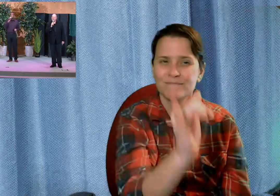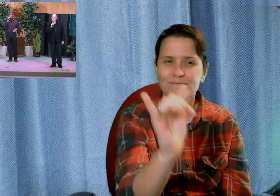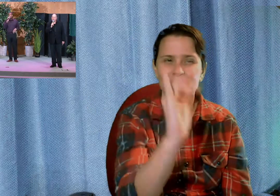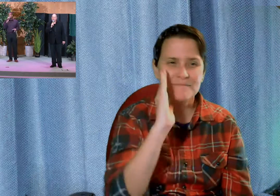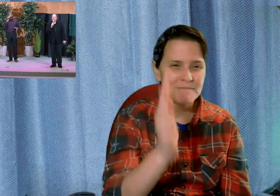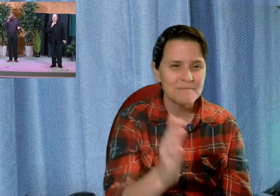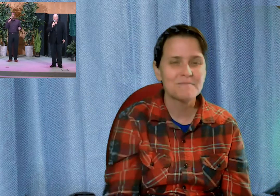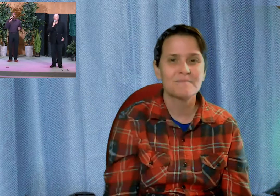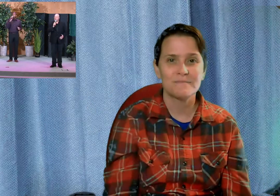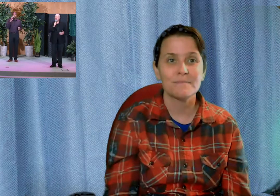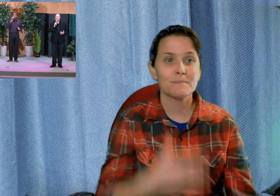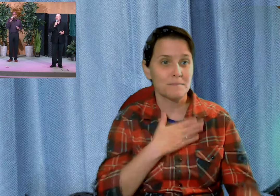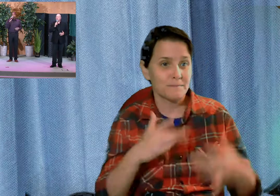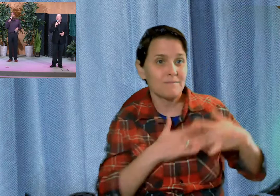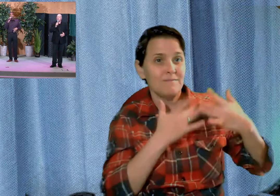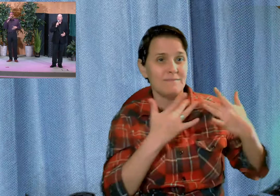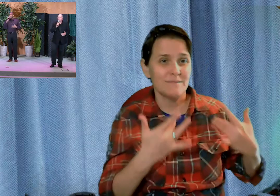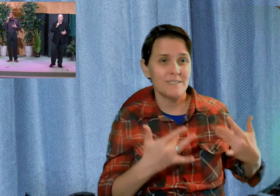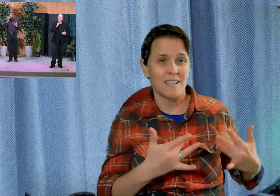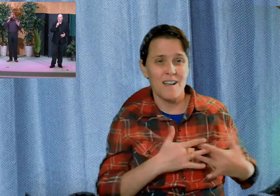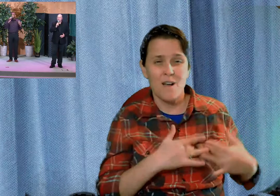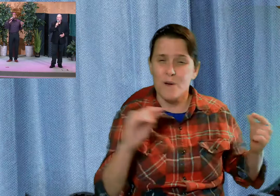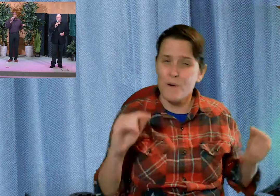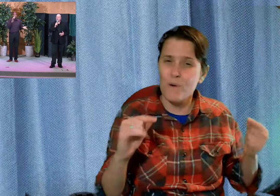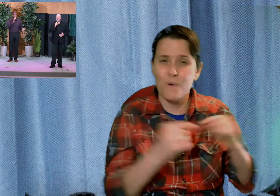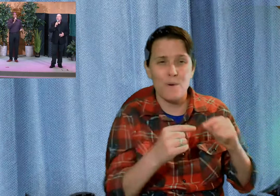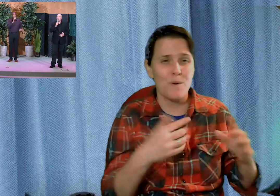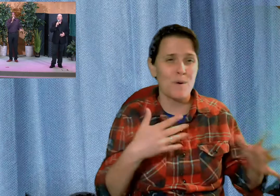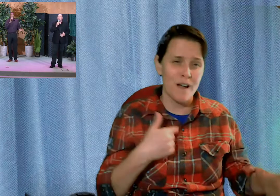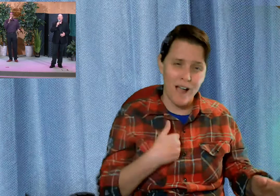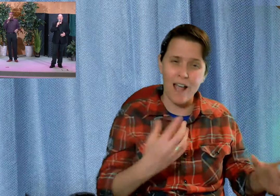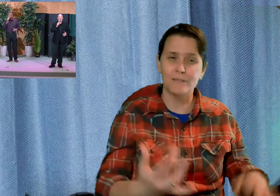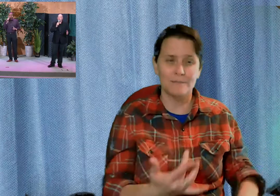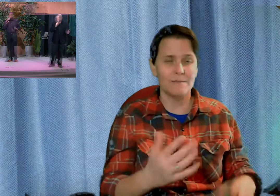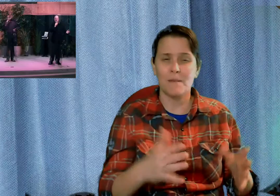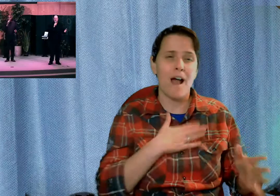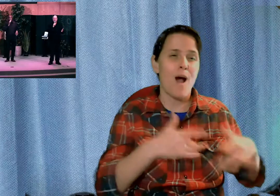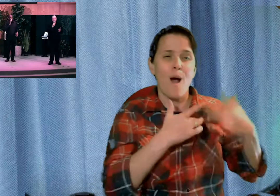forever. My heart was moved, I was filled up with joy.